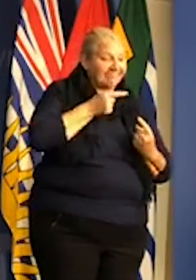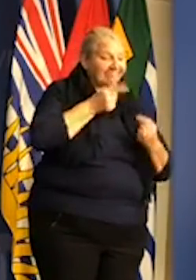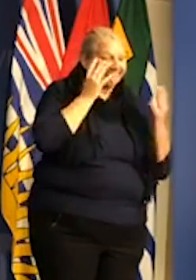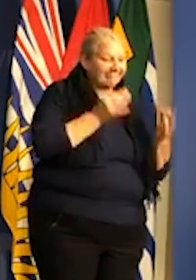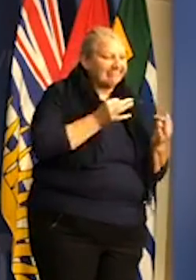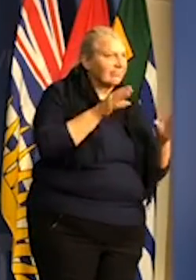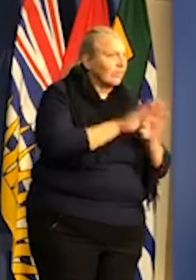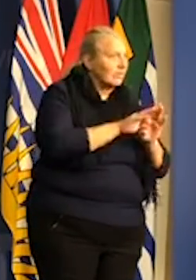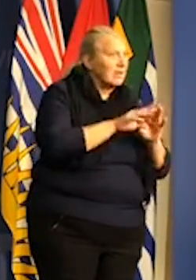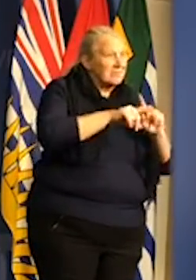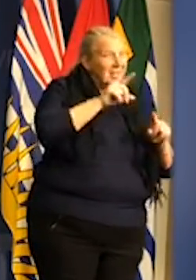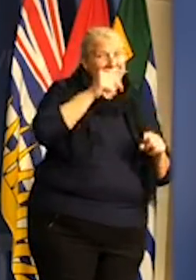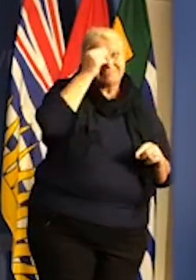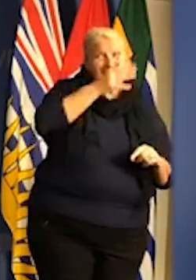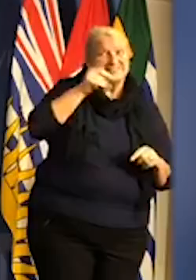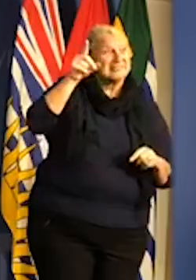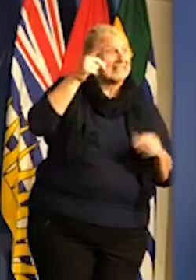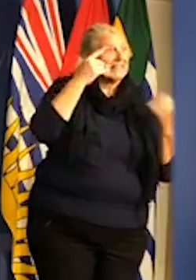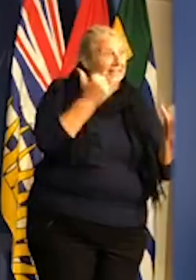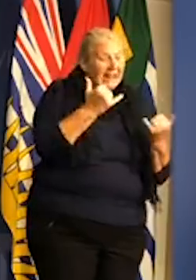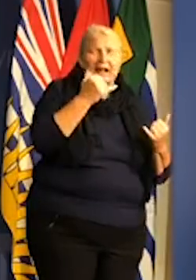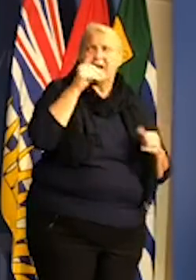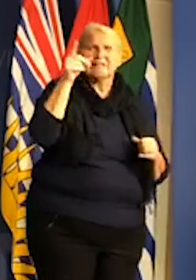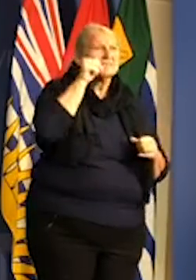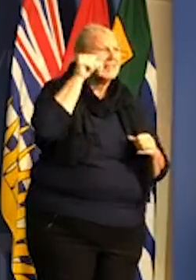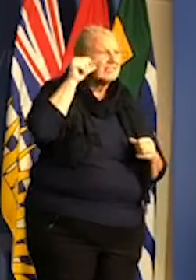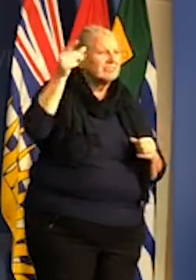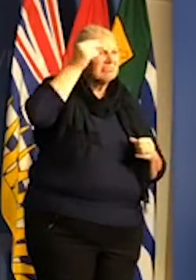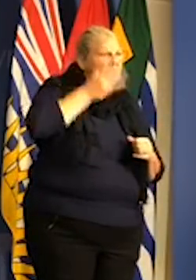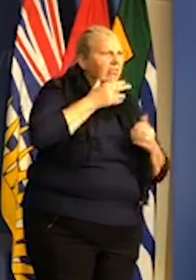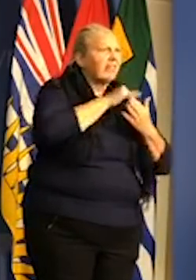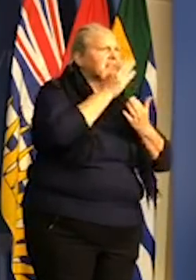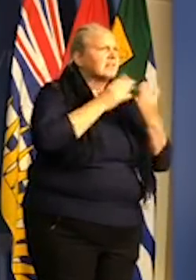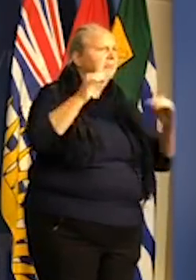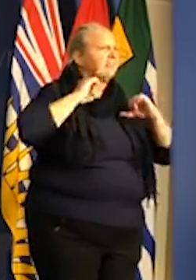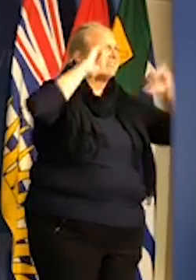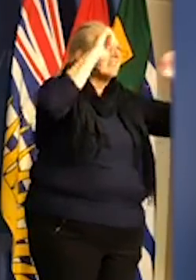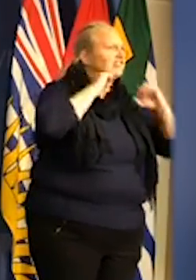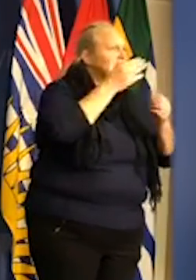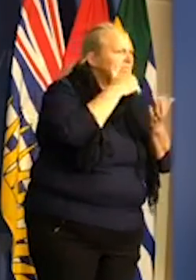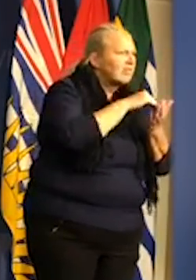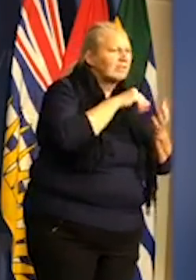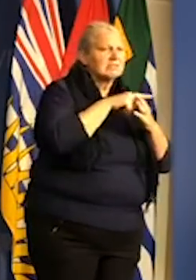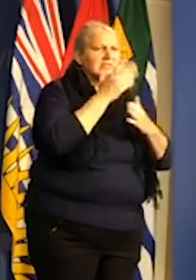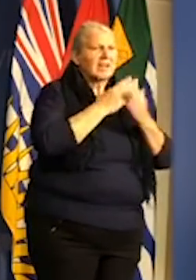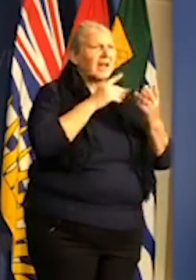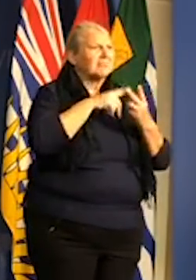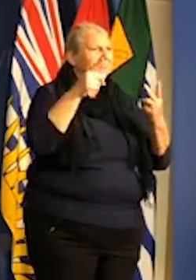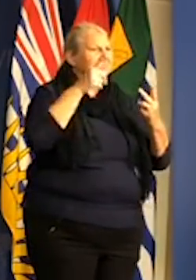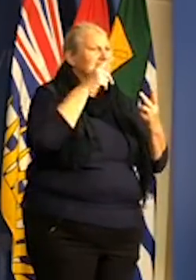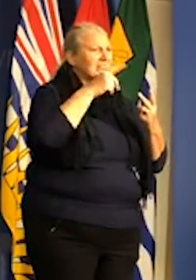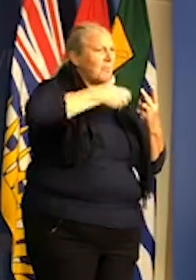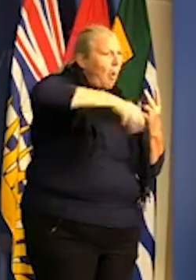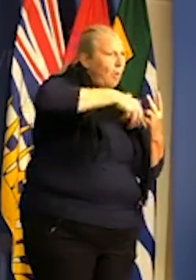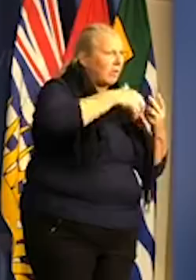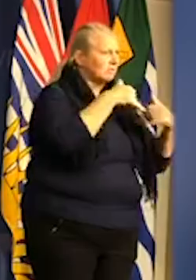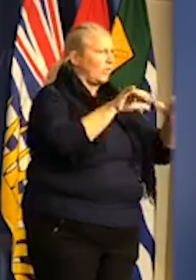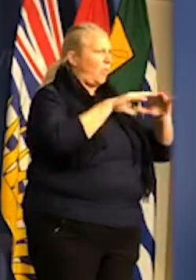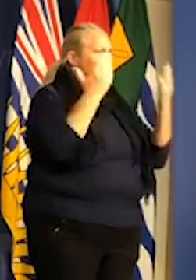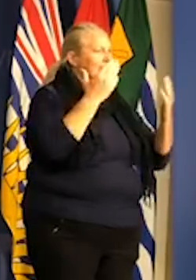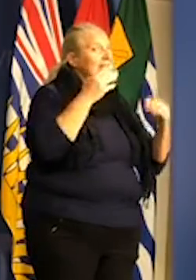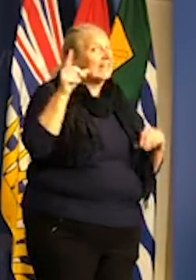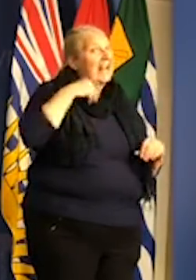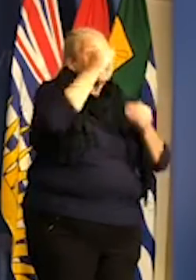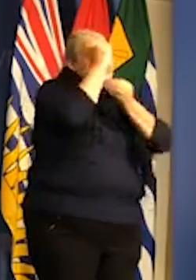number of private recreation facilities open, like fitness centers and bowling alleys. My message to all retailers who